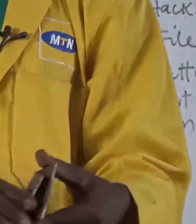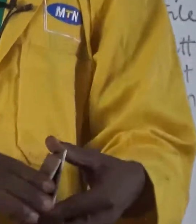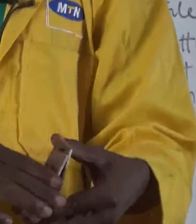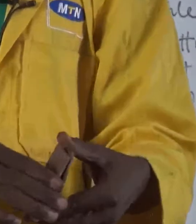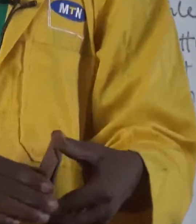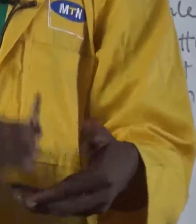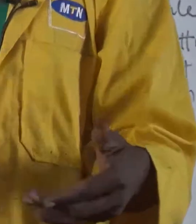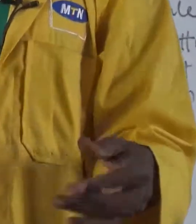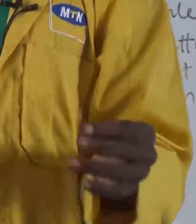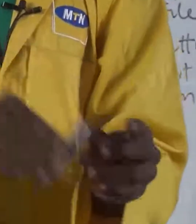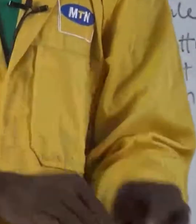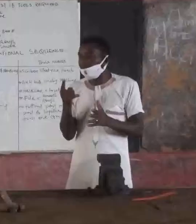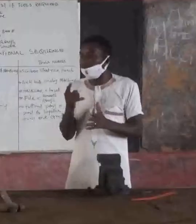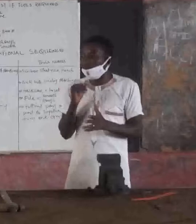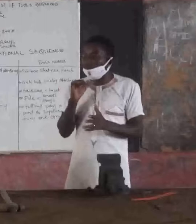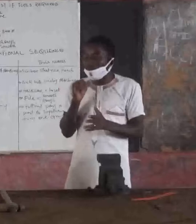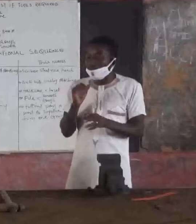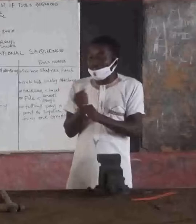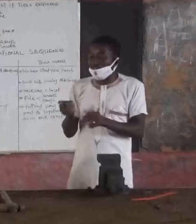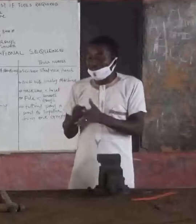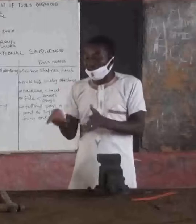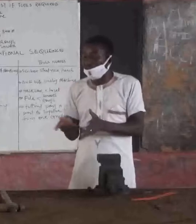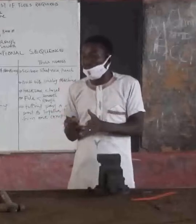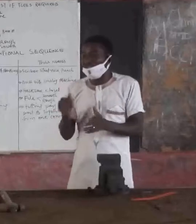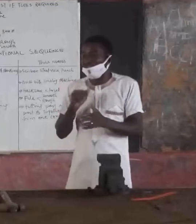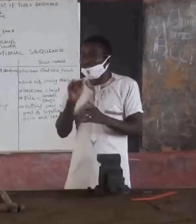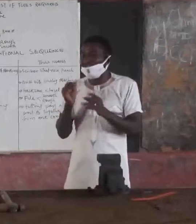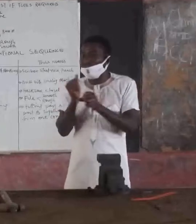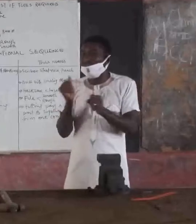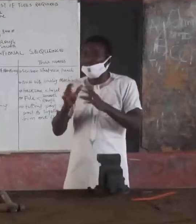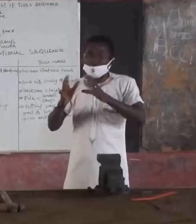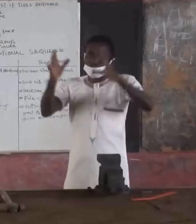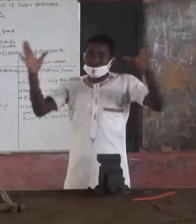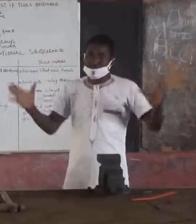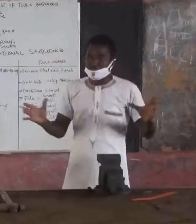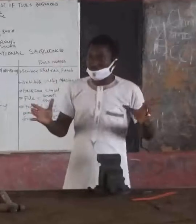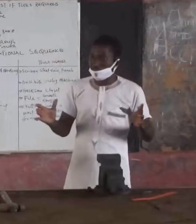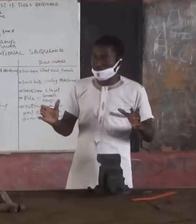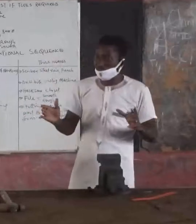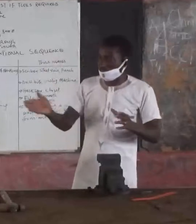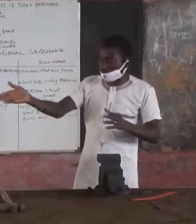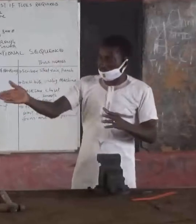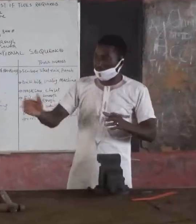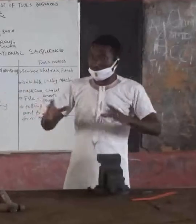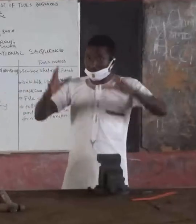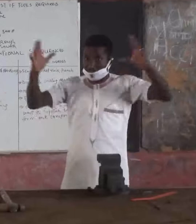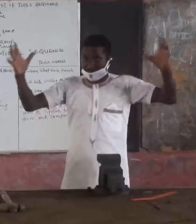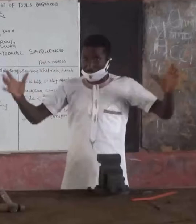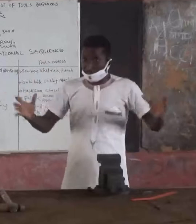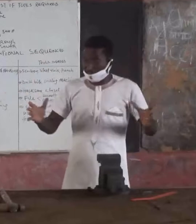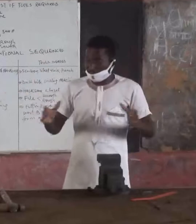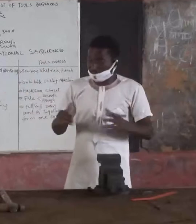probably, it's not made this way. It is made from a bigger part of a metal. Sometimes it is being supplied